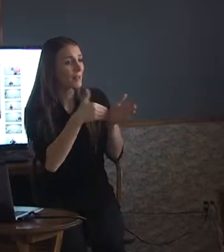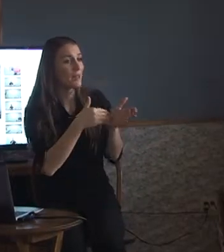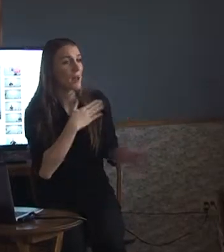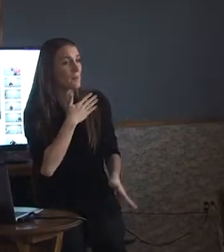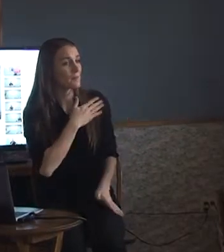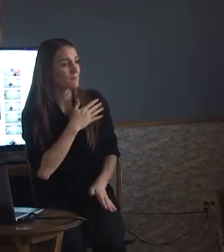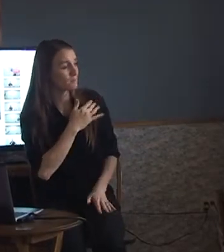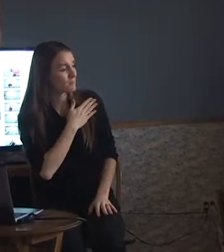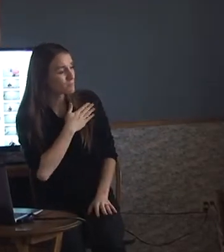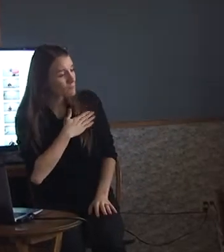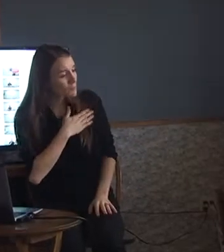answer.